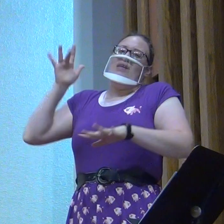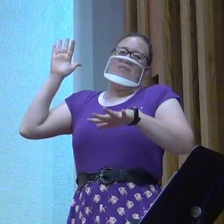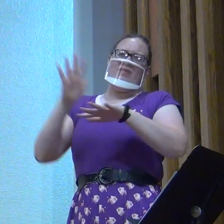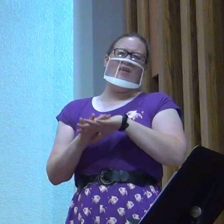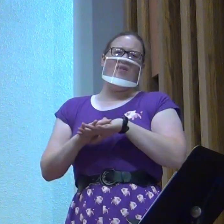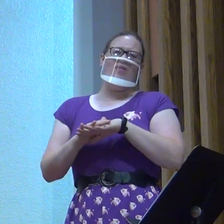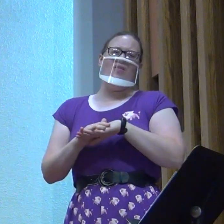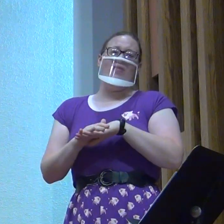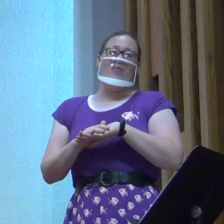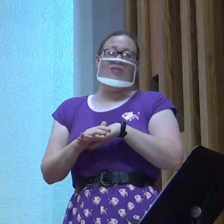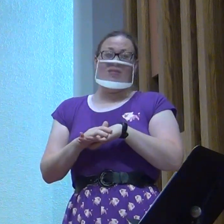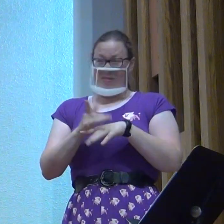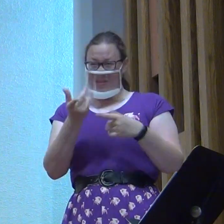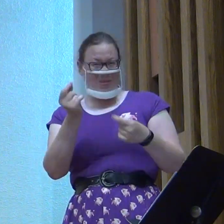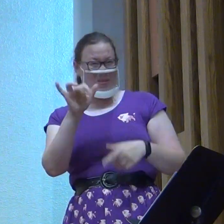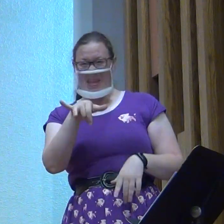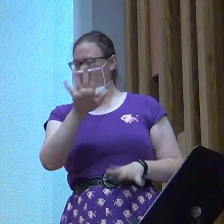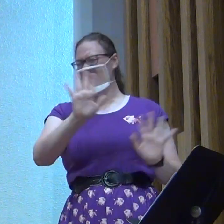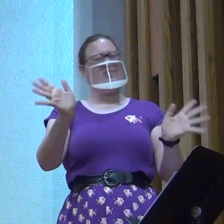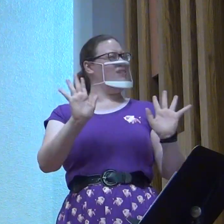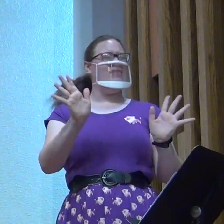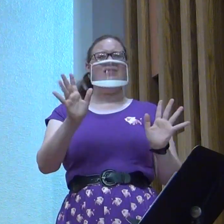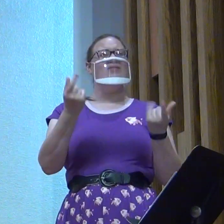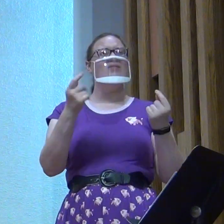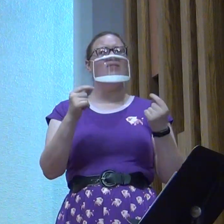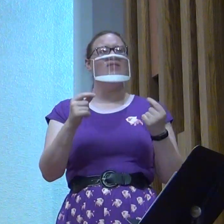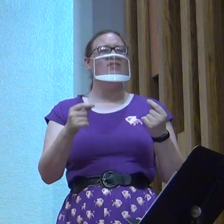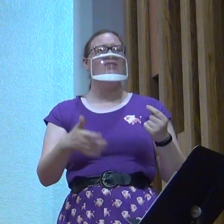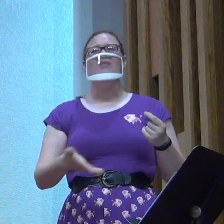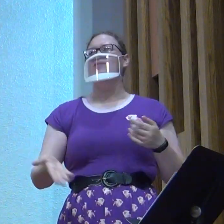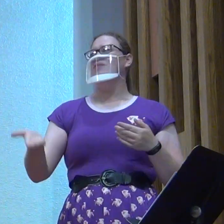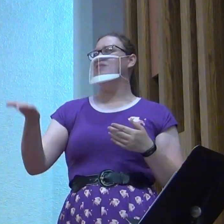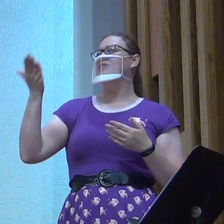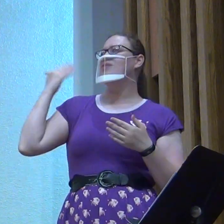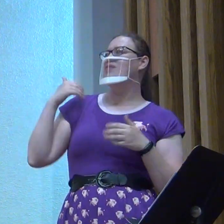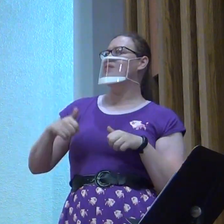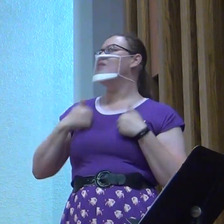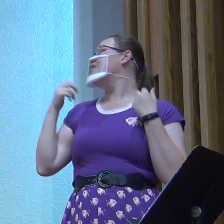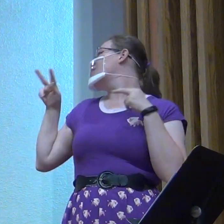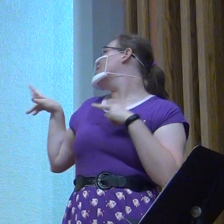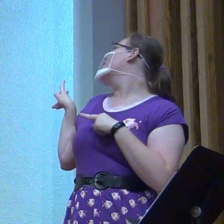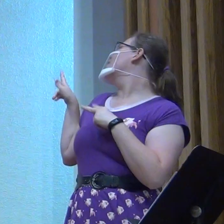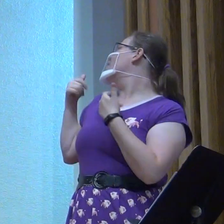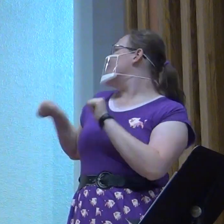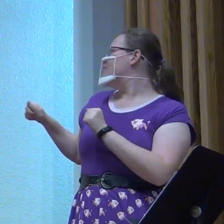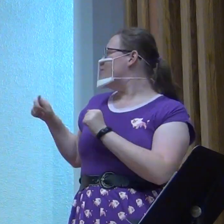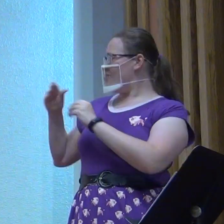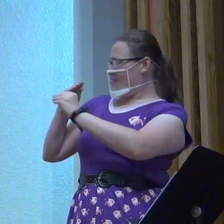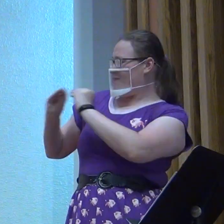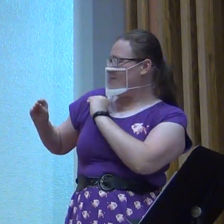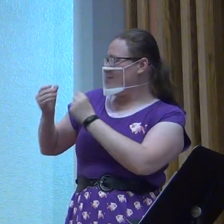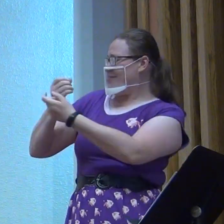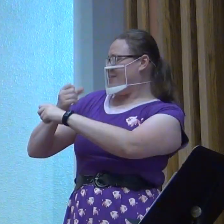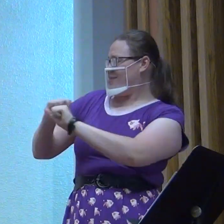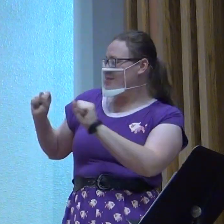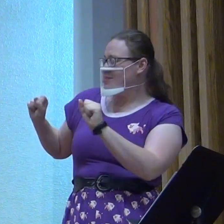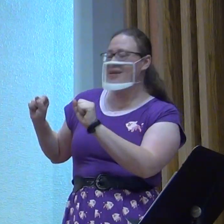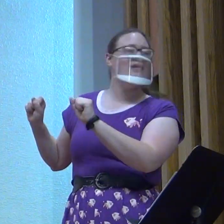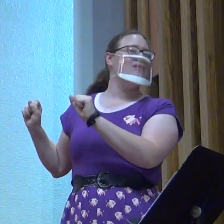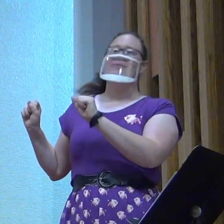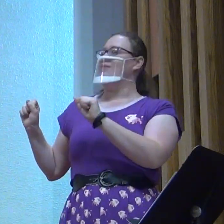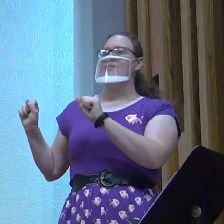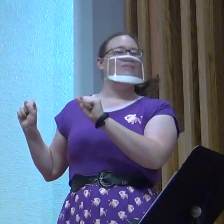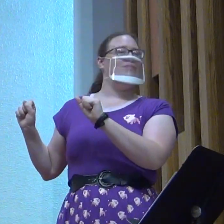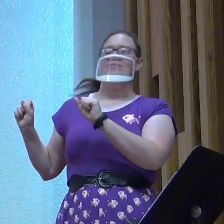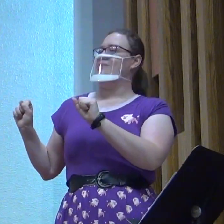Don't be that person. Don't look back to the old life. Don't try to salvage or save your treasures